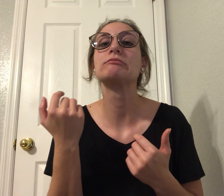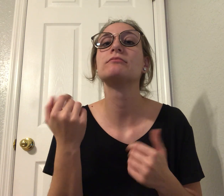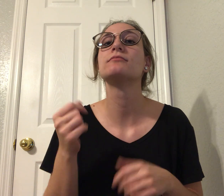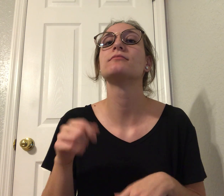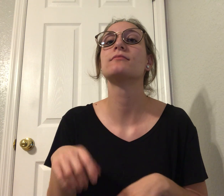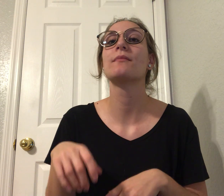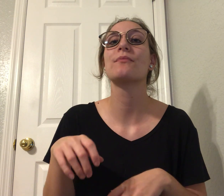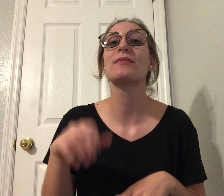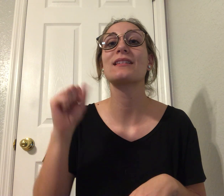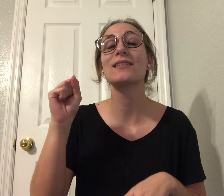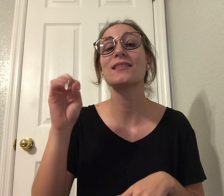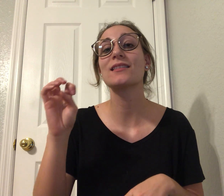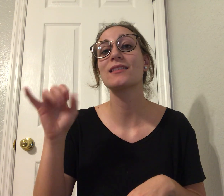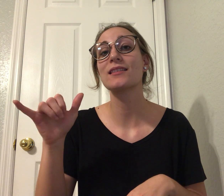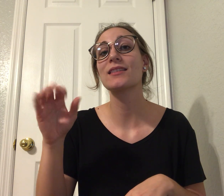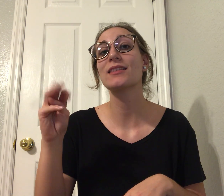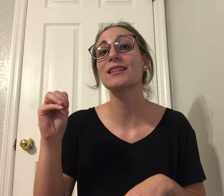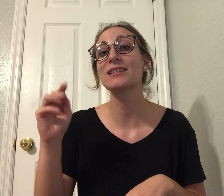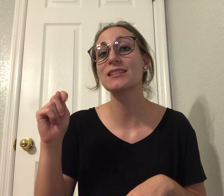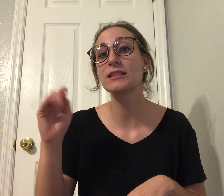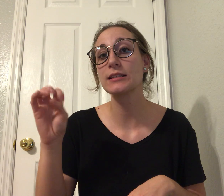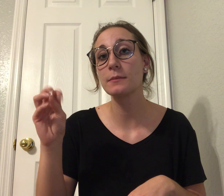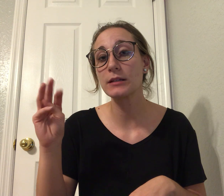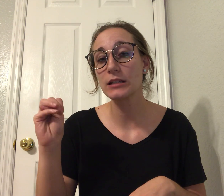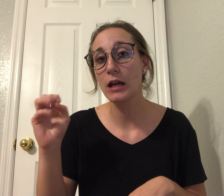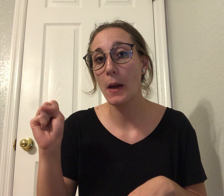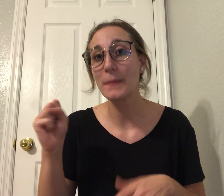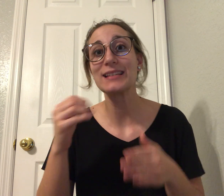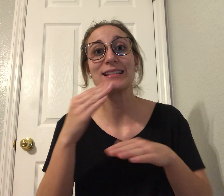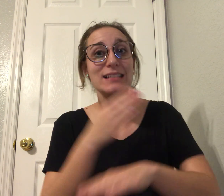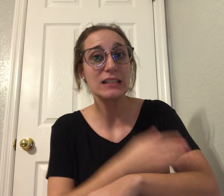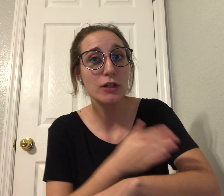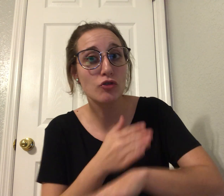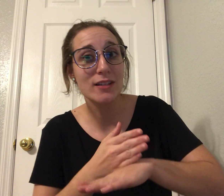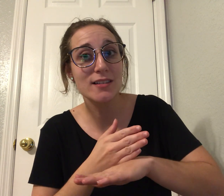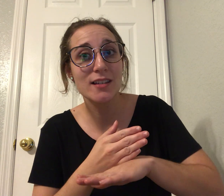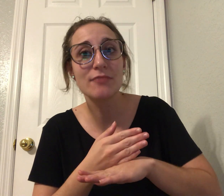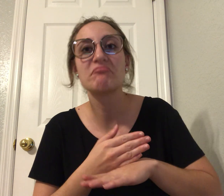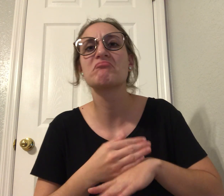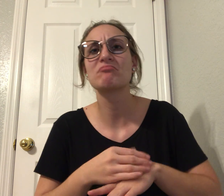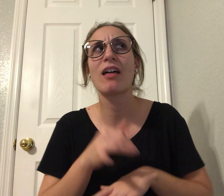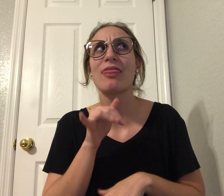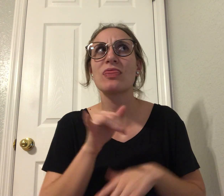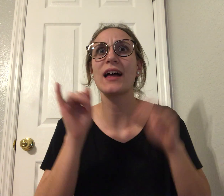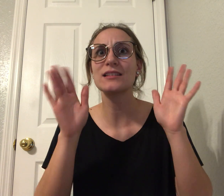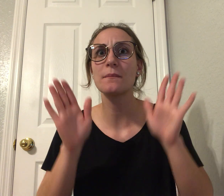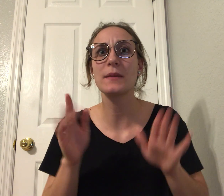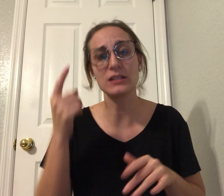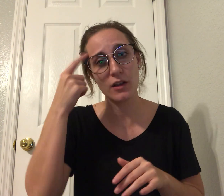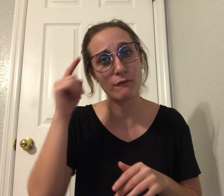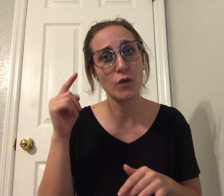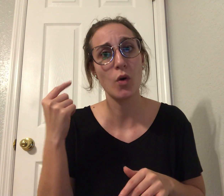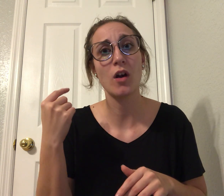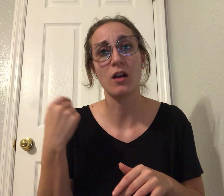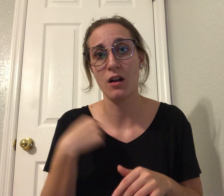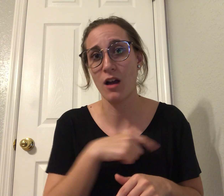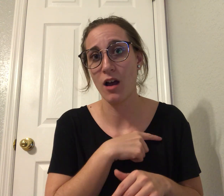pretty great for most of us. So meditation, another free way, takes just minutes to be